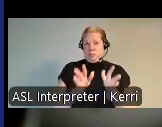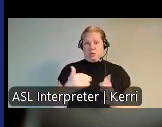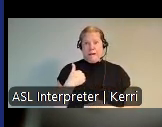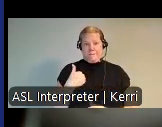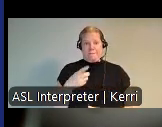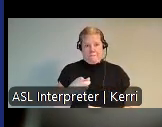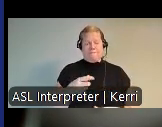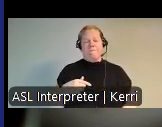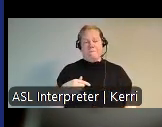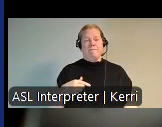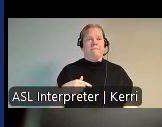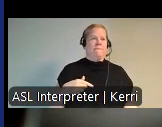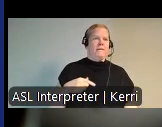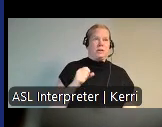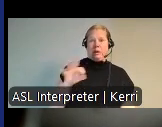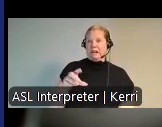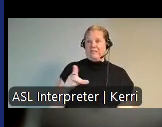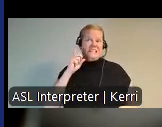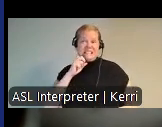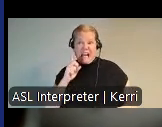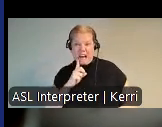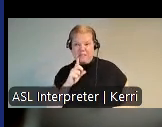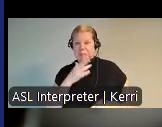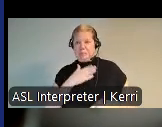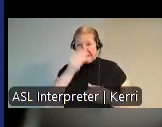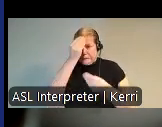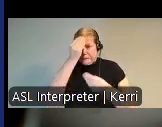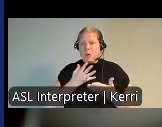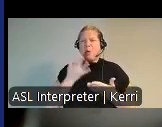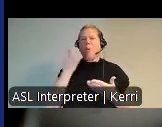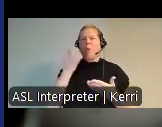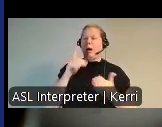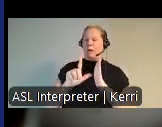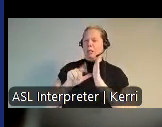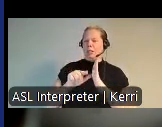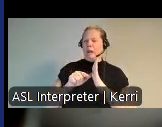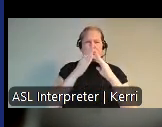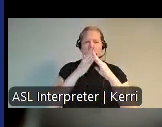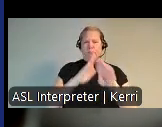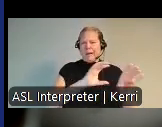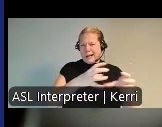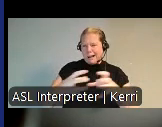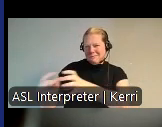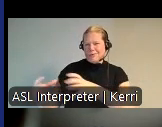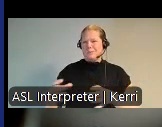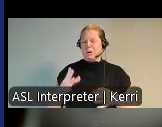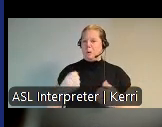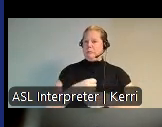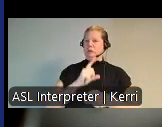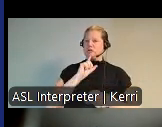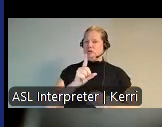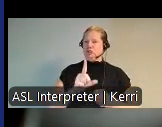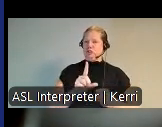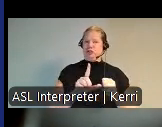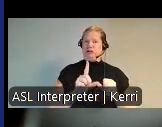here today. If you would just put a quick note in the chat or chat